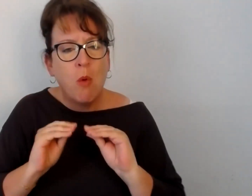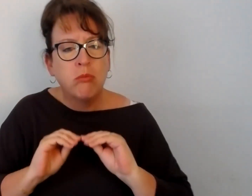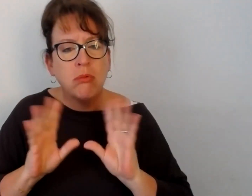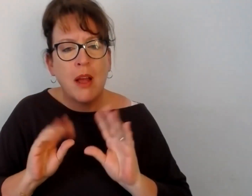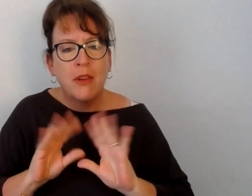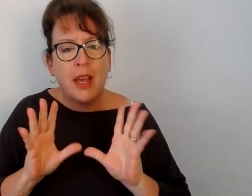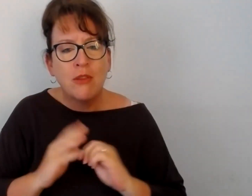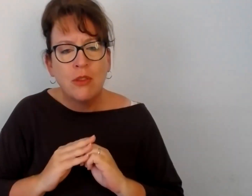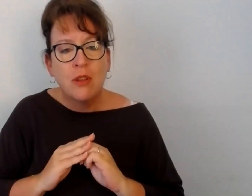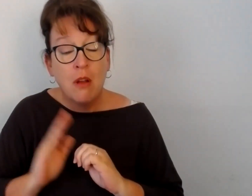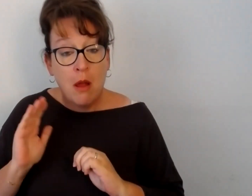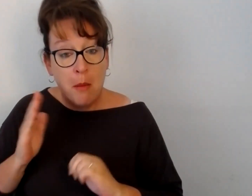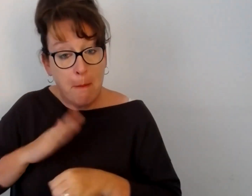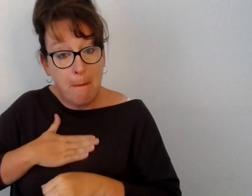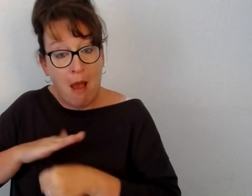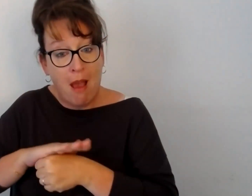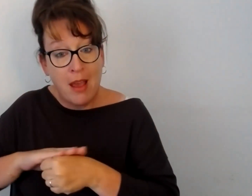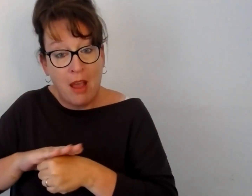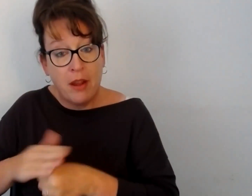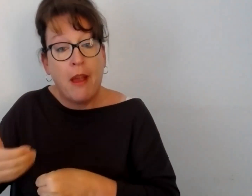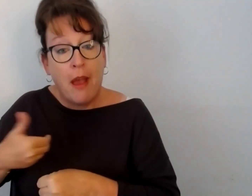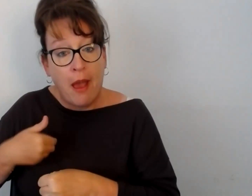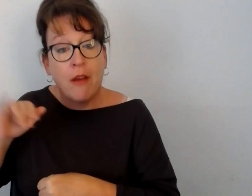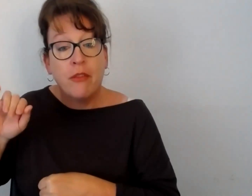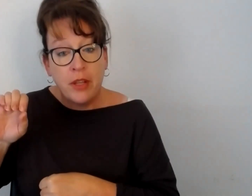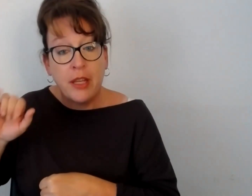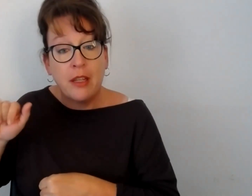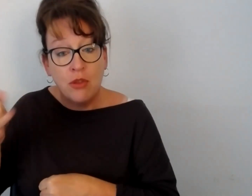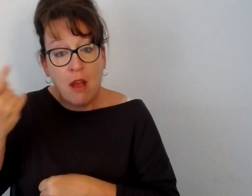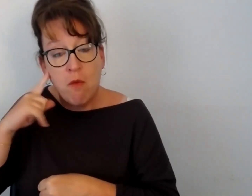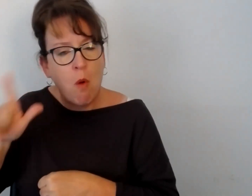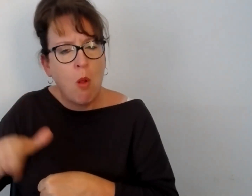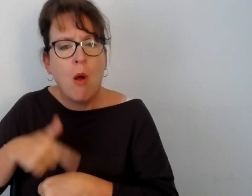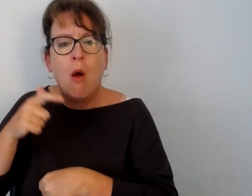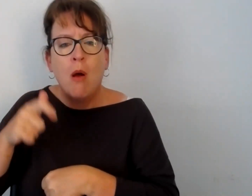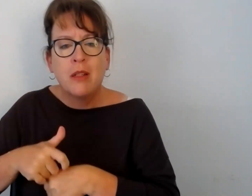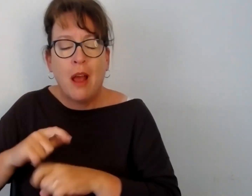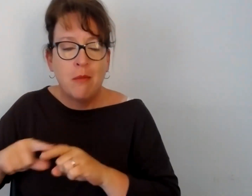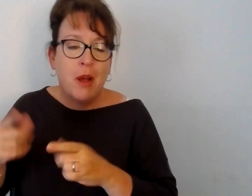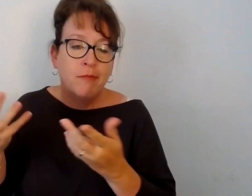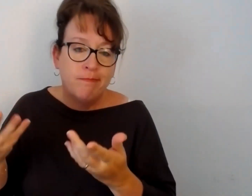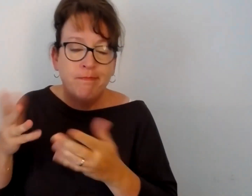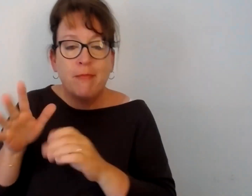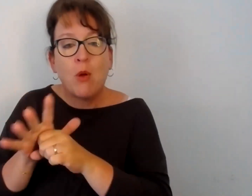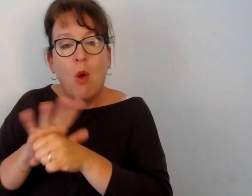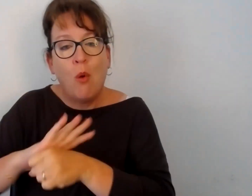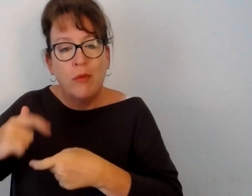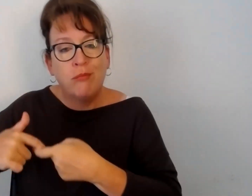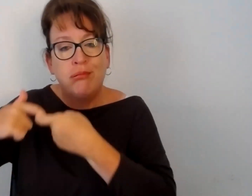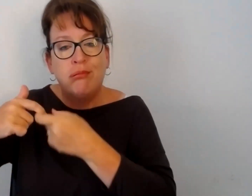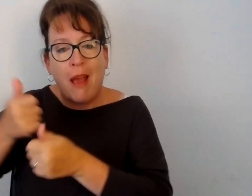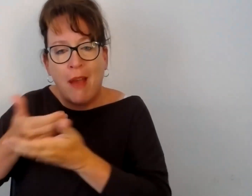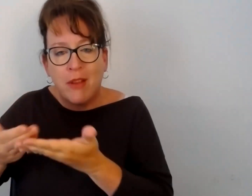a population that was EJ for a long time, and of course, COVID stopped everything for a while in reporting